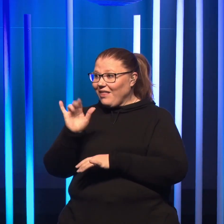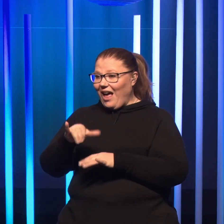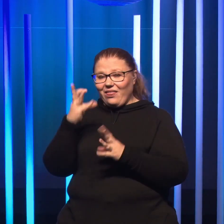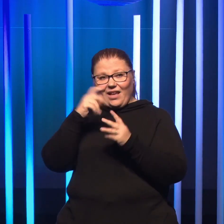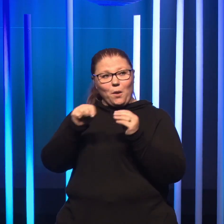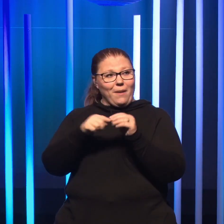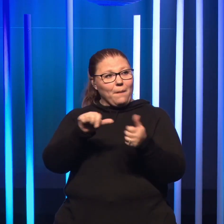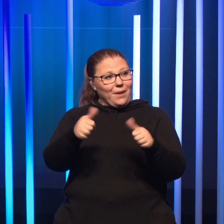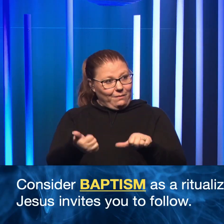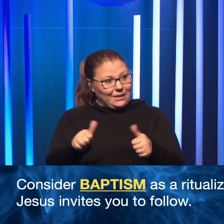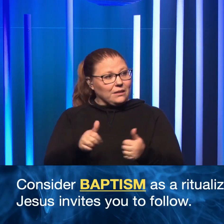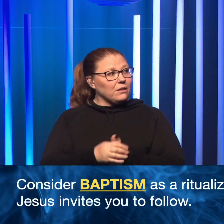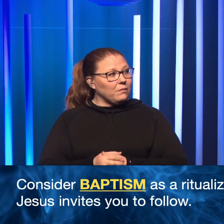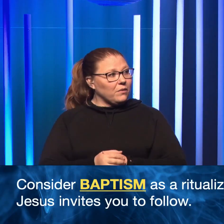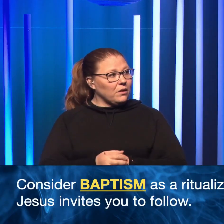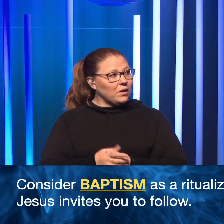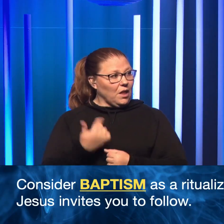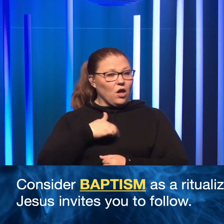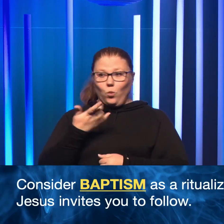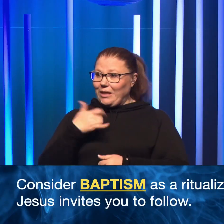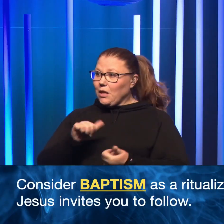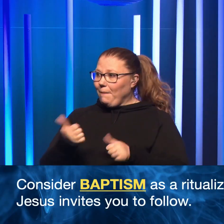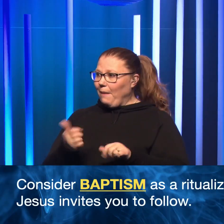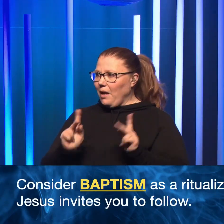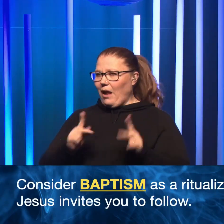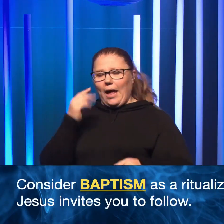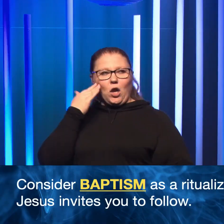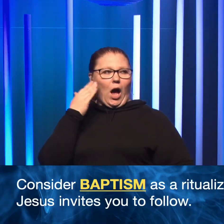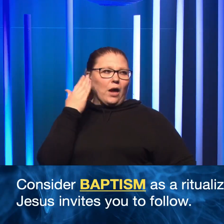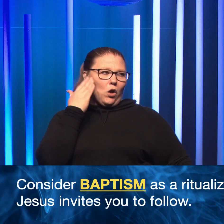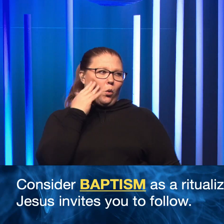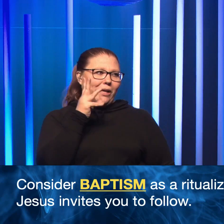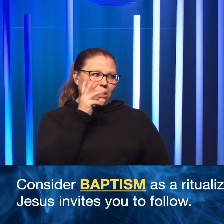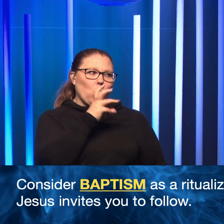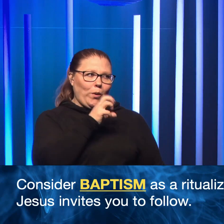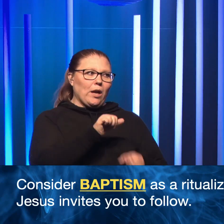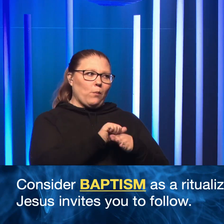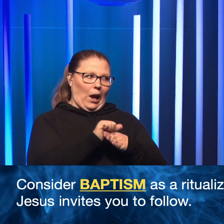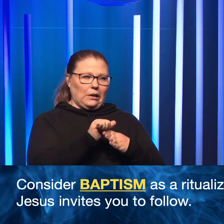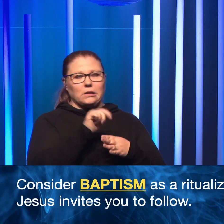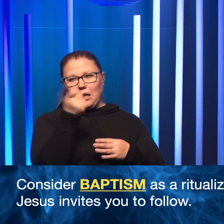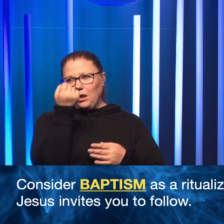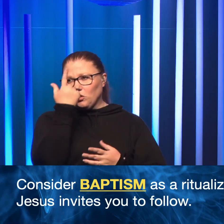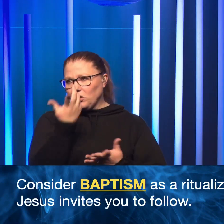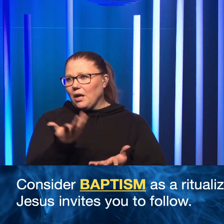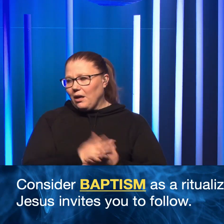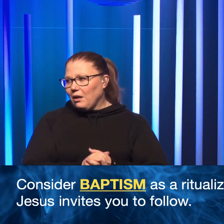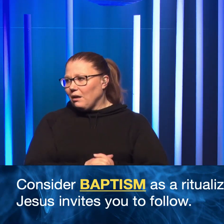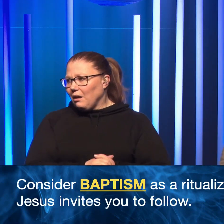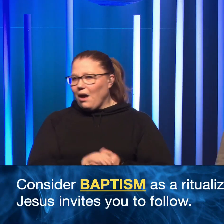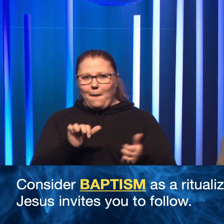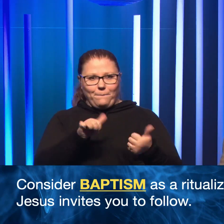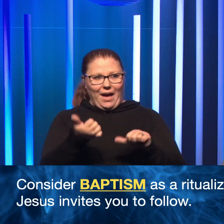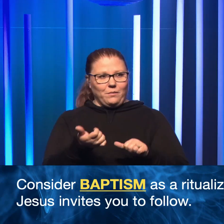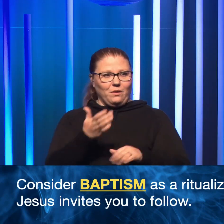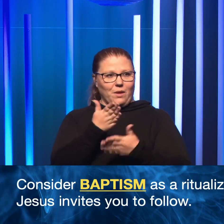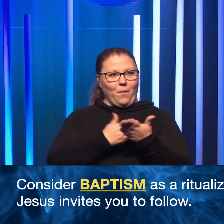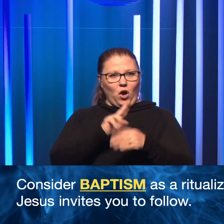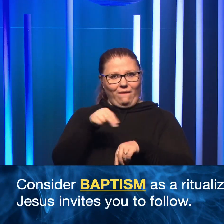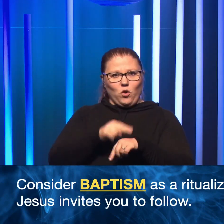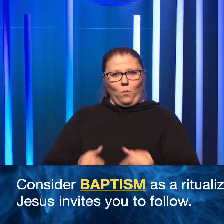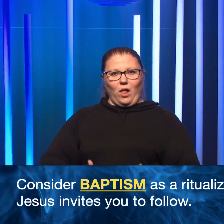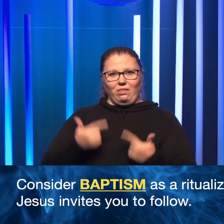baptism. We still baptize people. I know it's weird. I get it. I totally get it. Baptism was like a part of normal